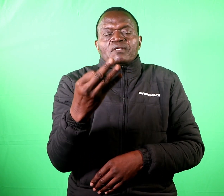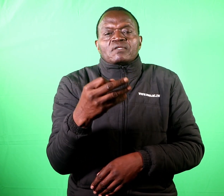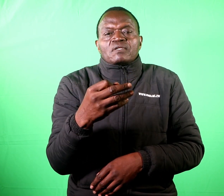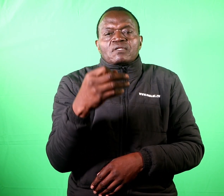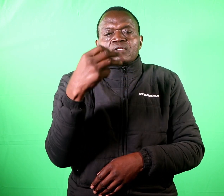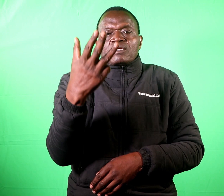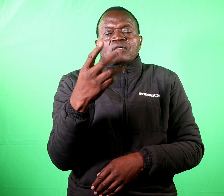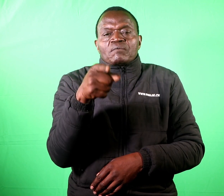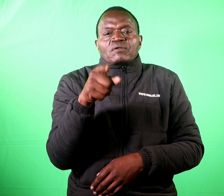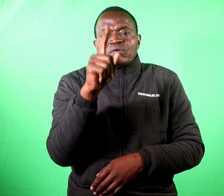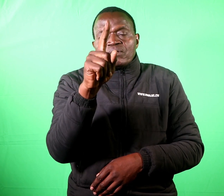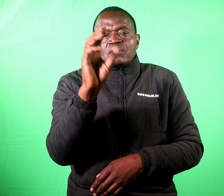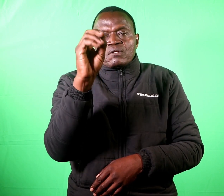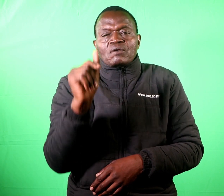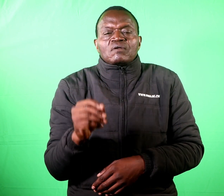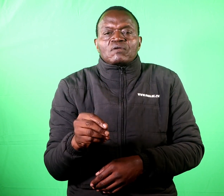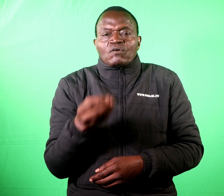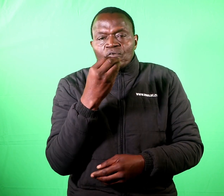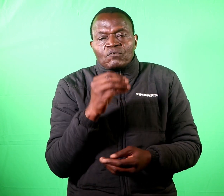39.1%, food crop production